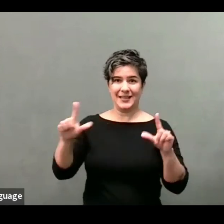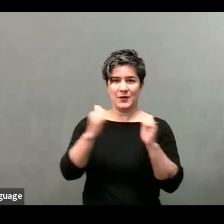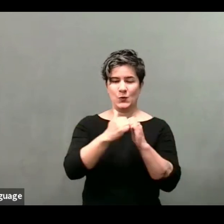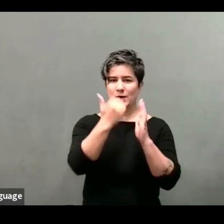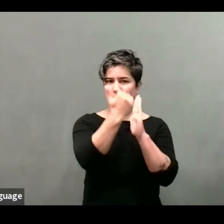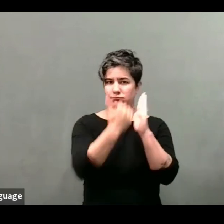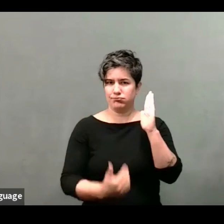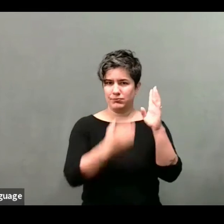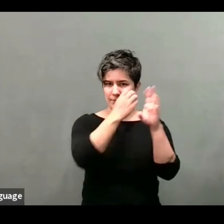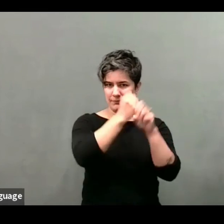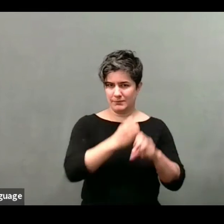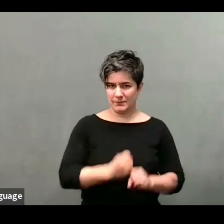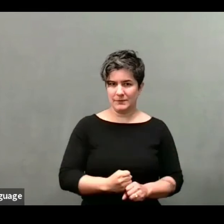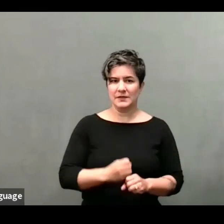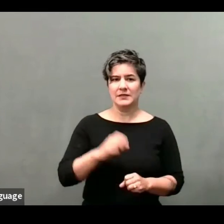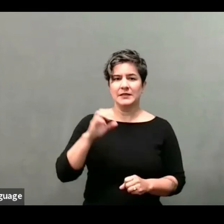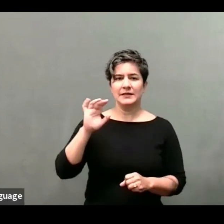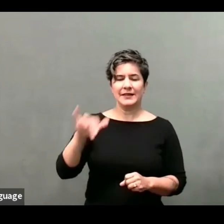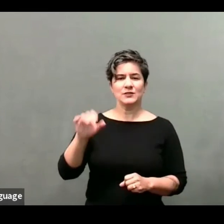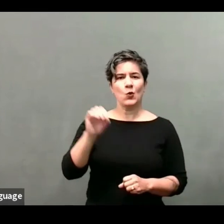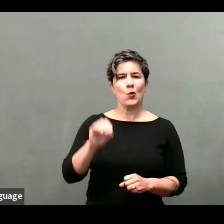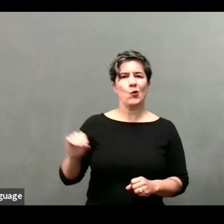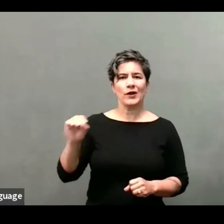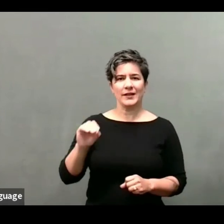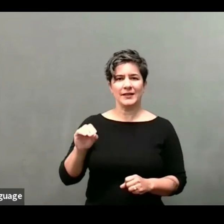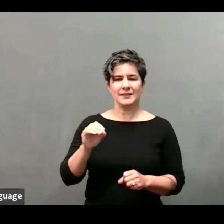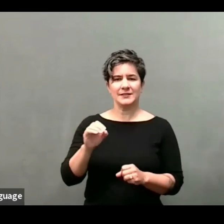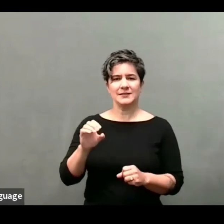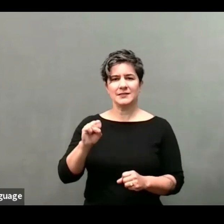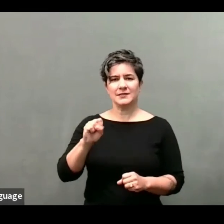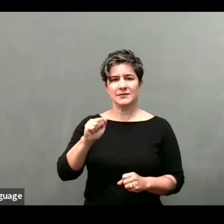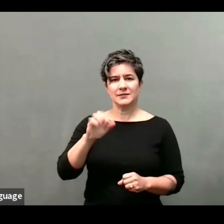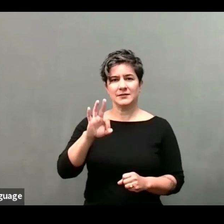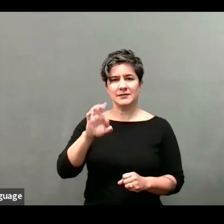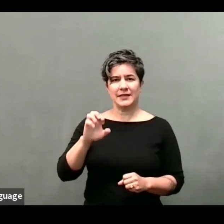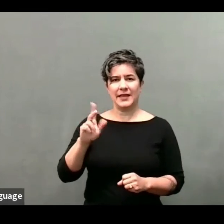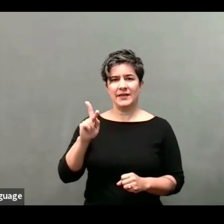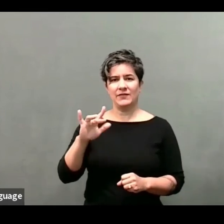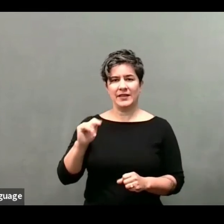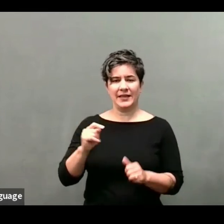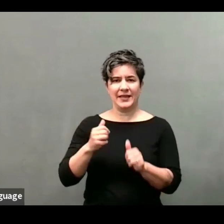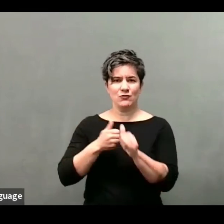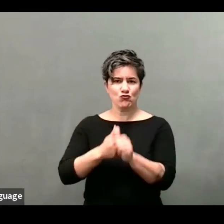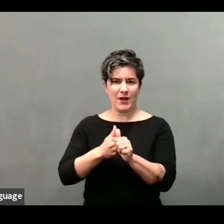name of Oregon's Safe Kit tracking website. And it's run through